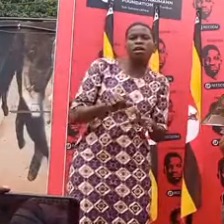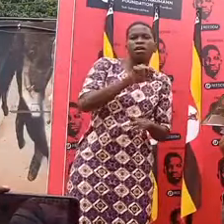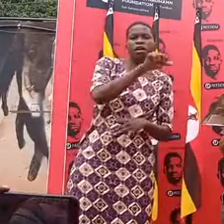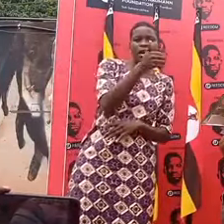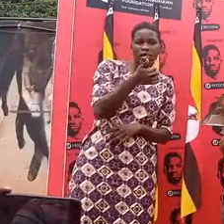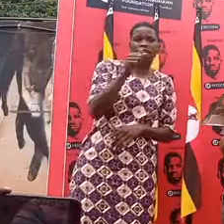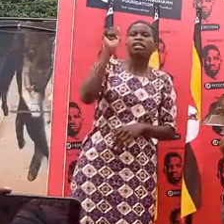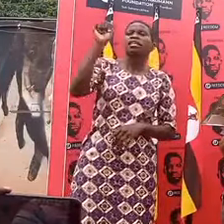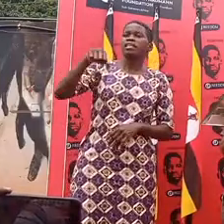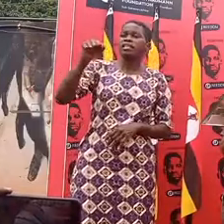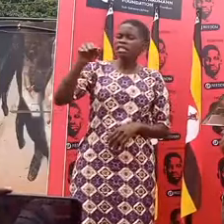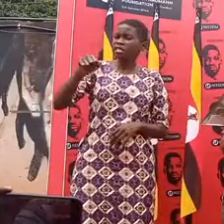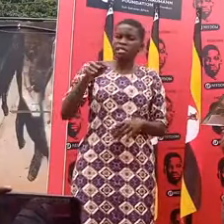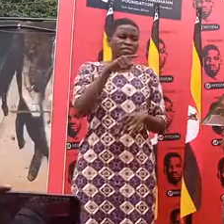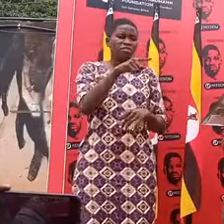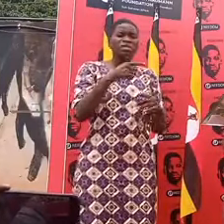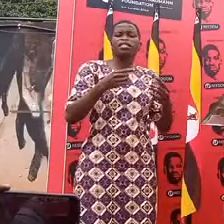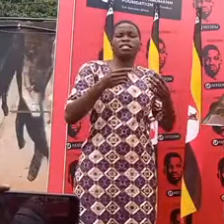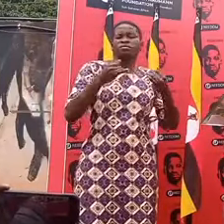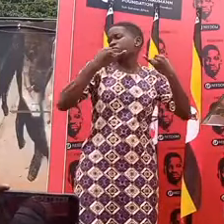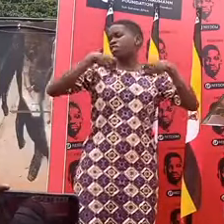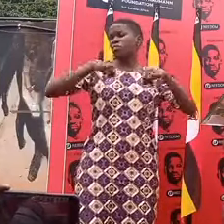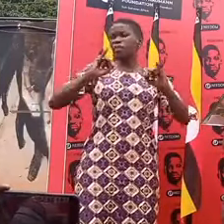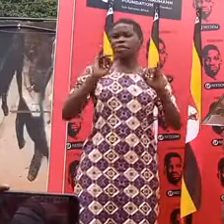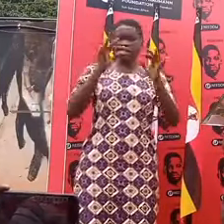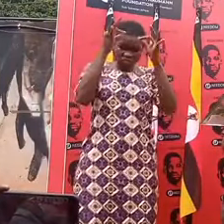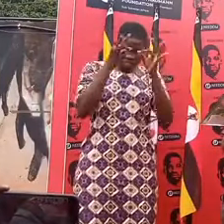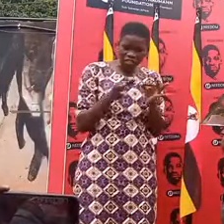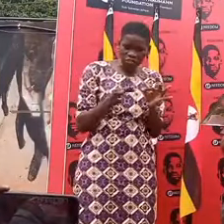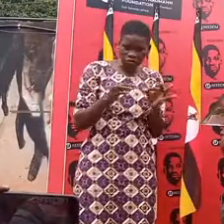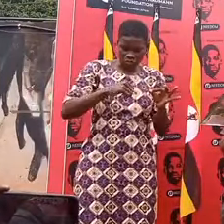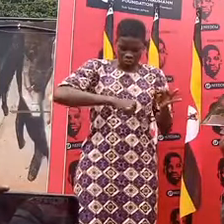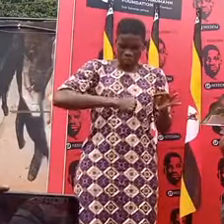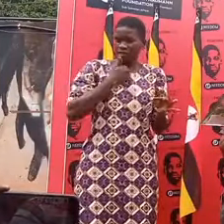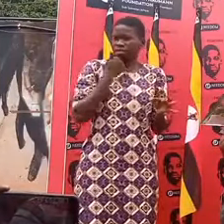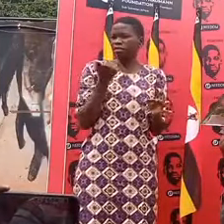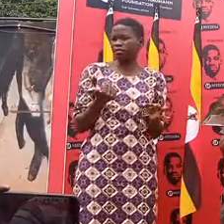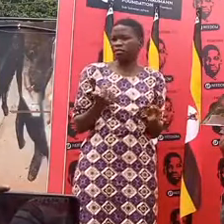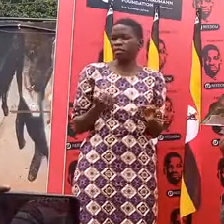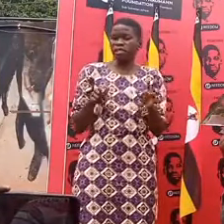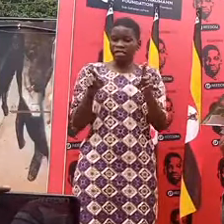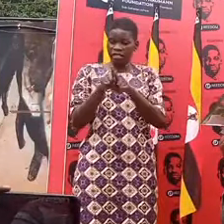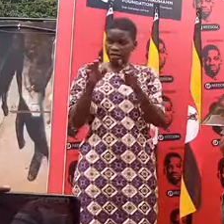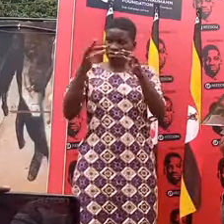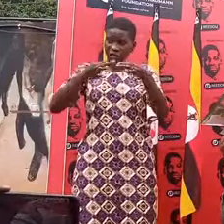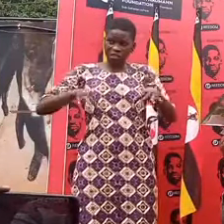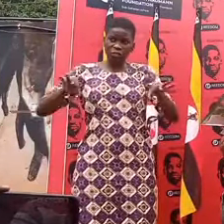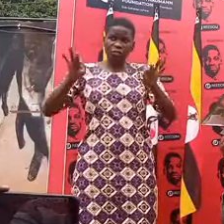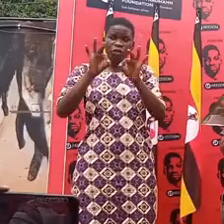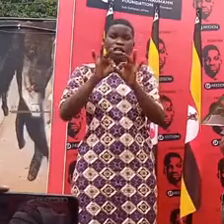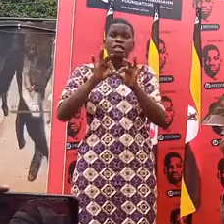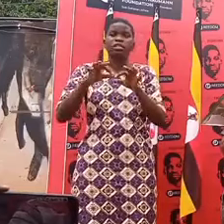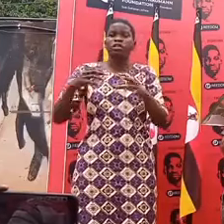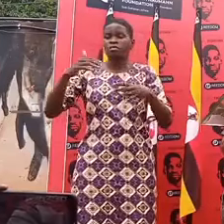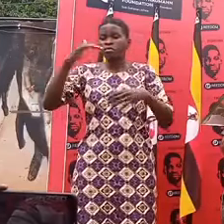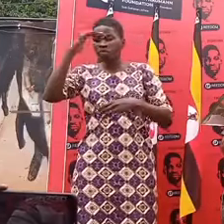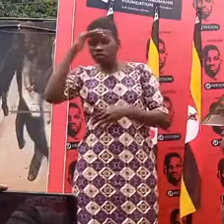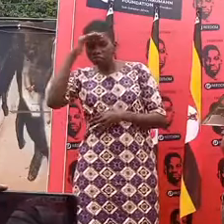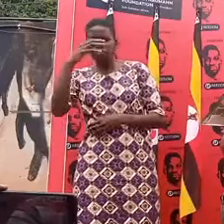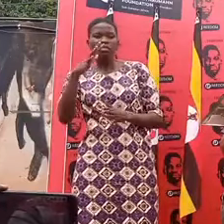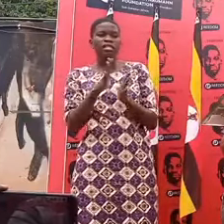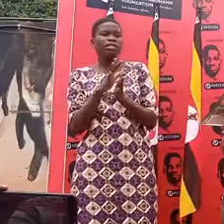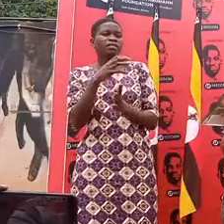trend for citizen participation in decision making. It is also of paramount importance that the security agencies and